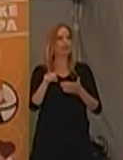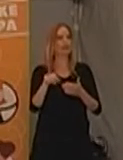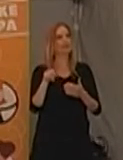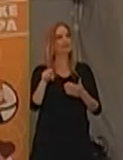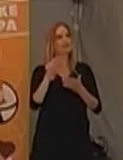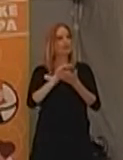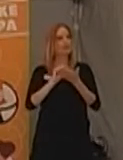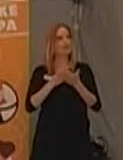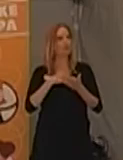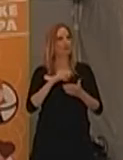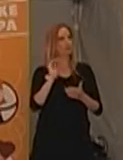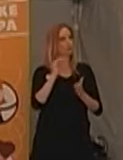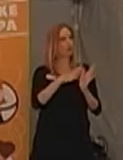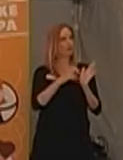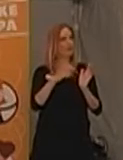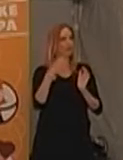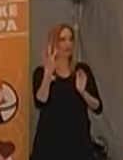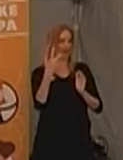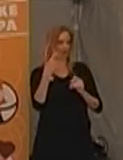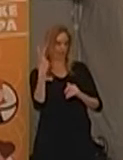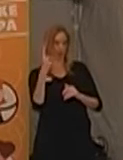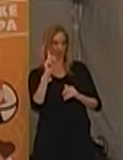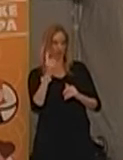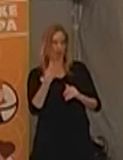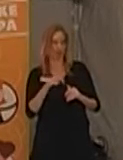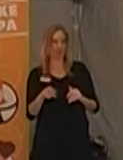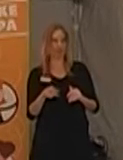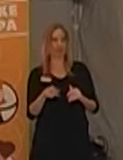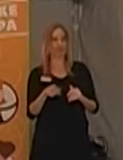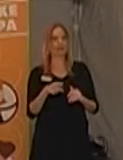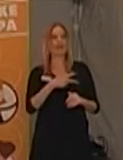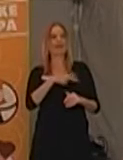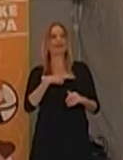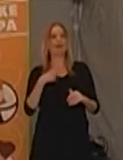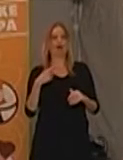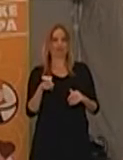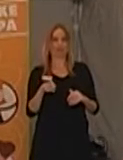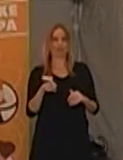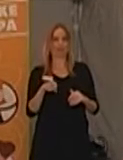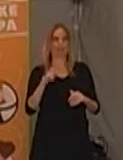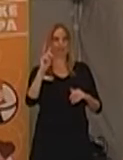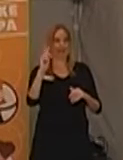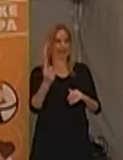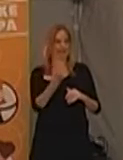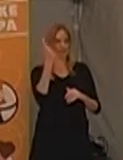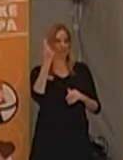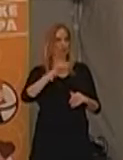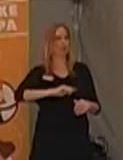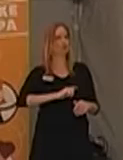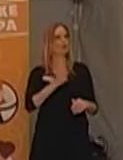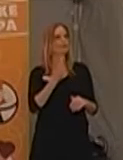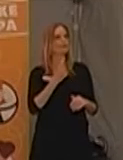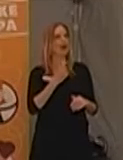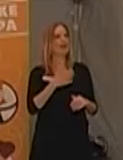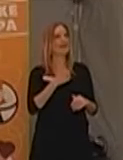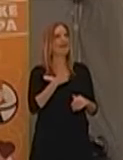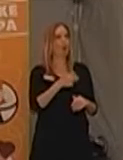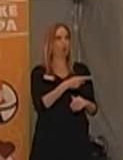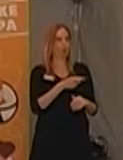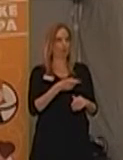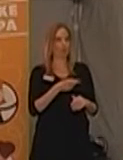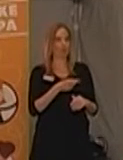was in 1891 when in Denmark, it was the first time when social welfare was actually being given